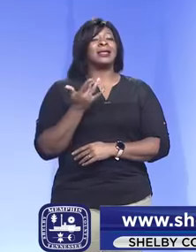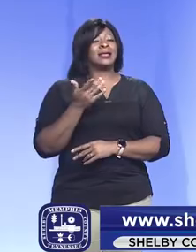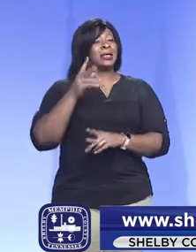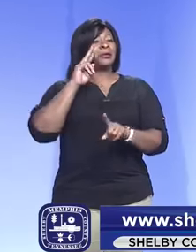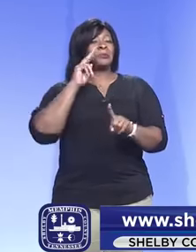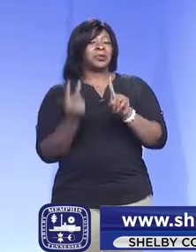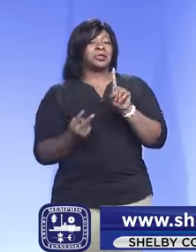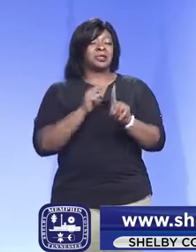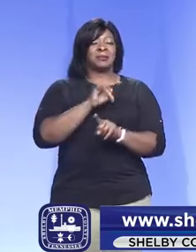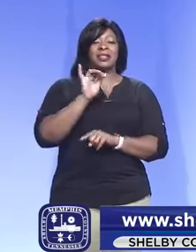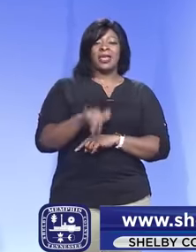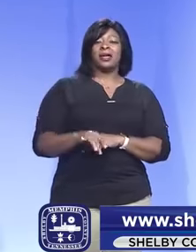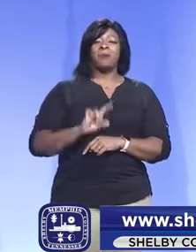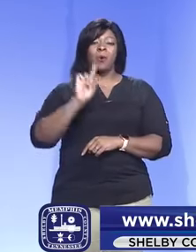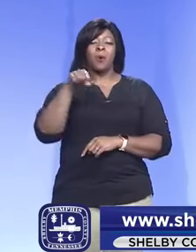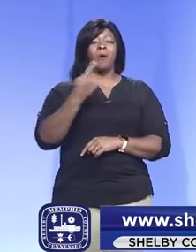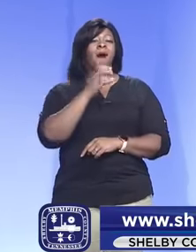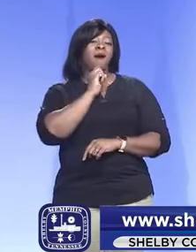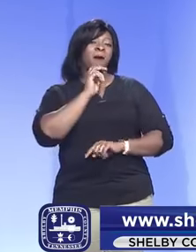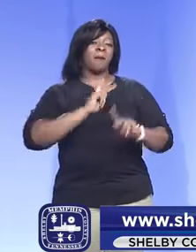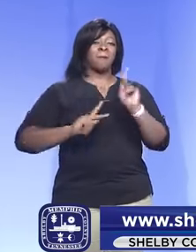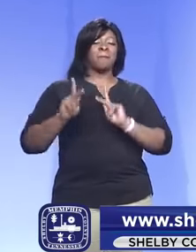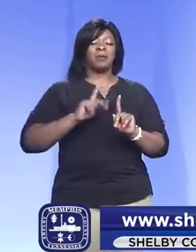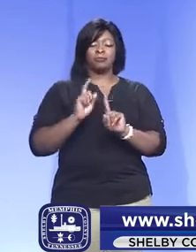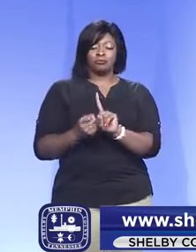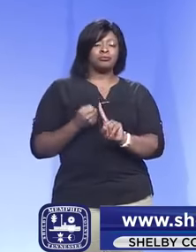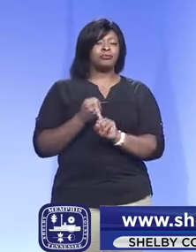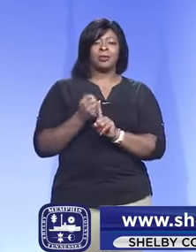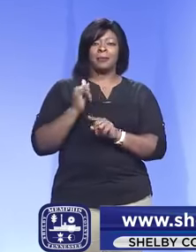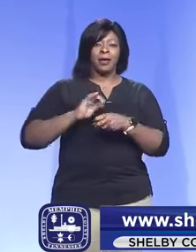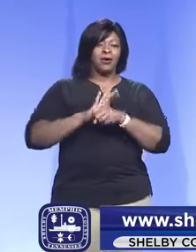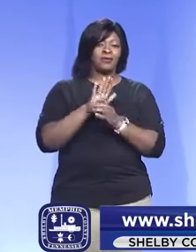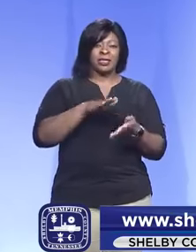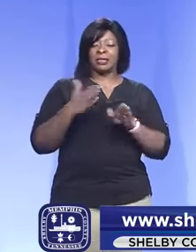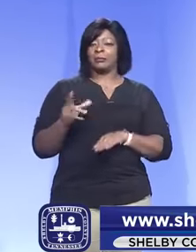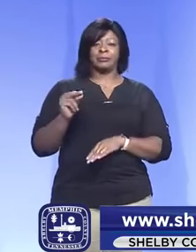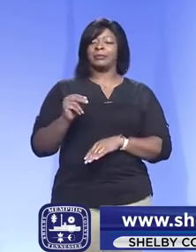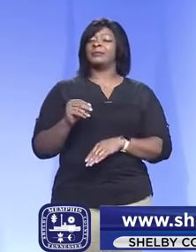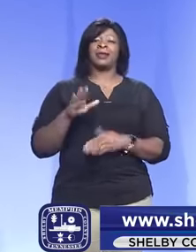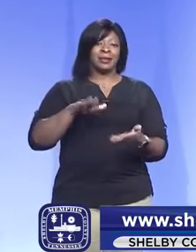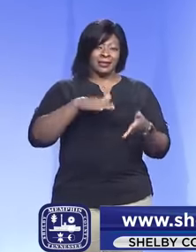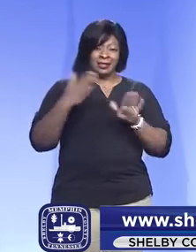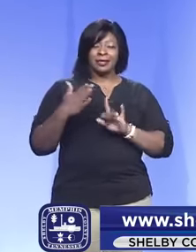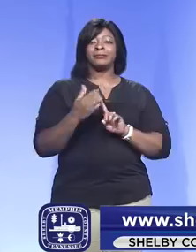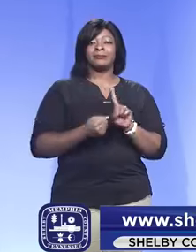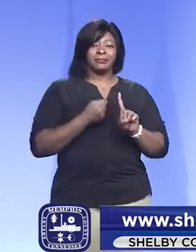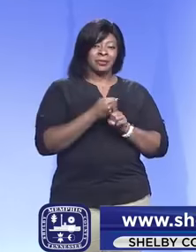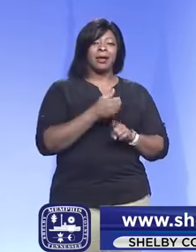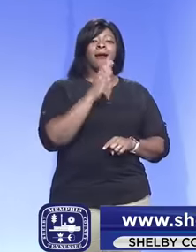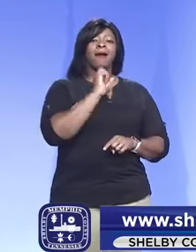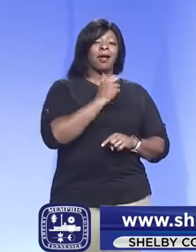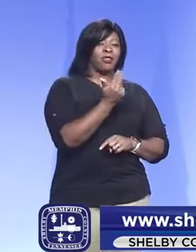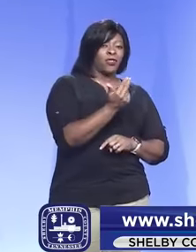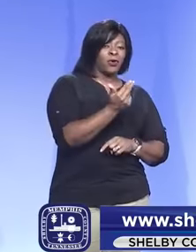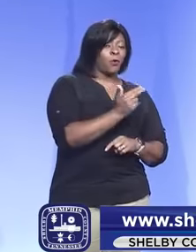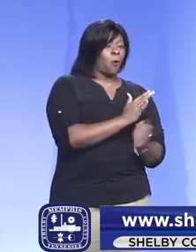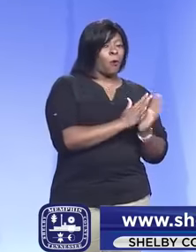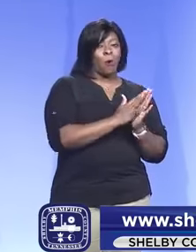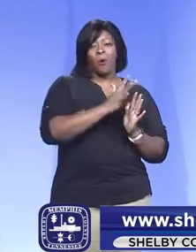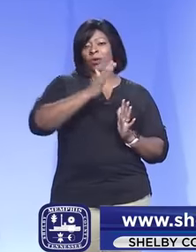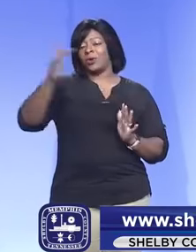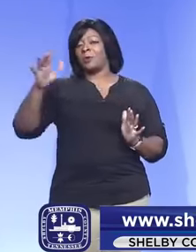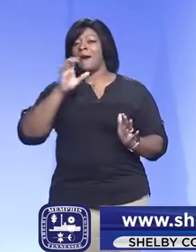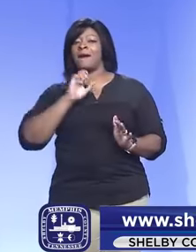perception that just the elderly are impacted, but we have had deaths ranging from as young as 13 to as old